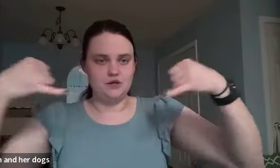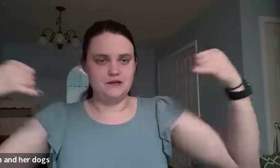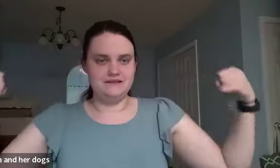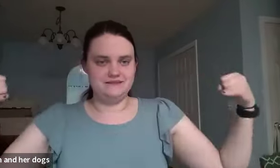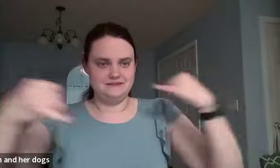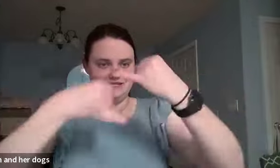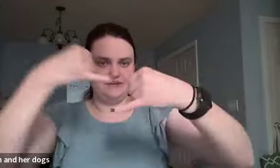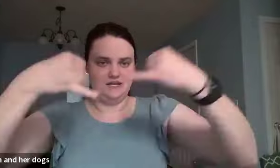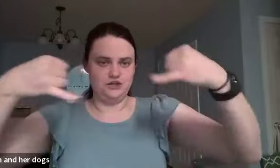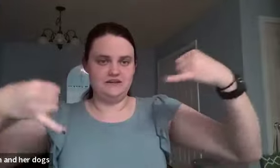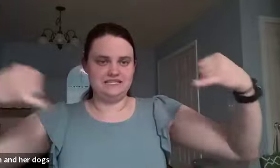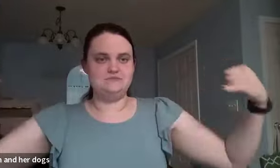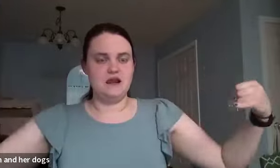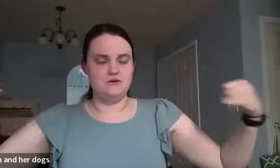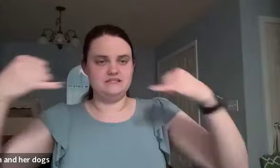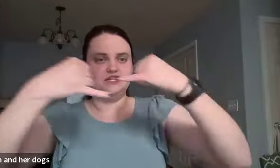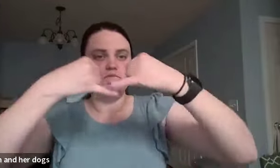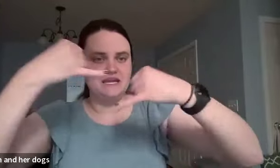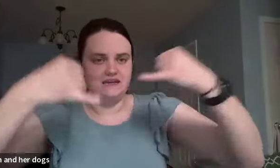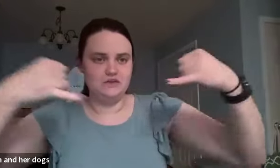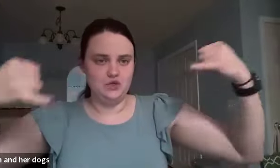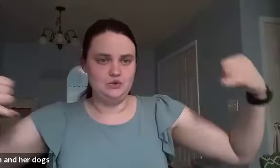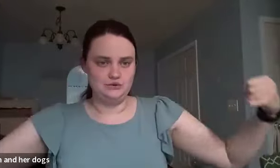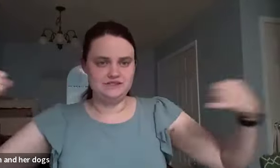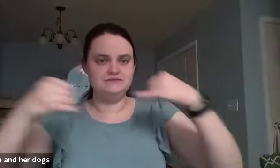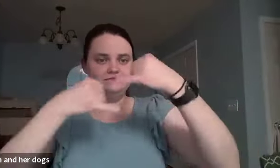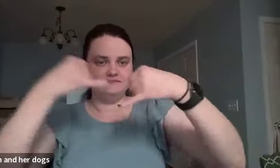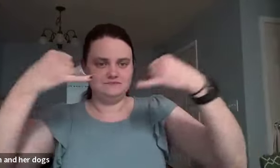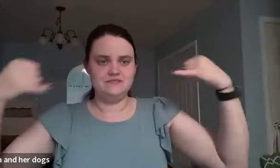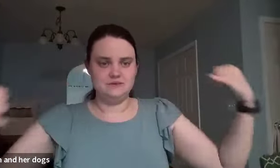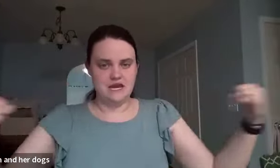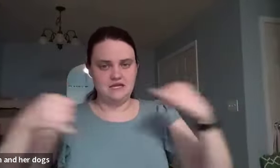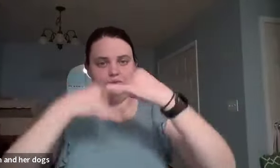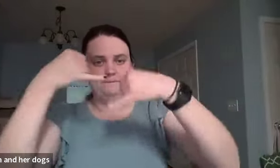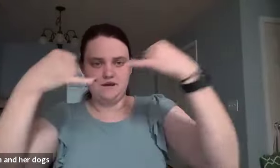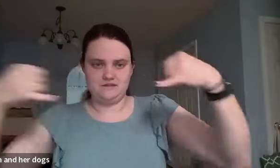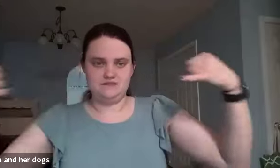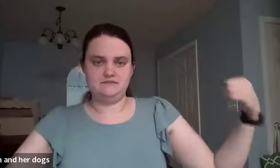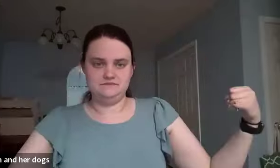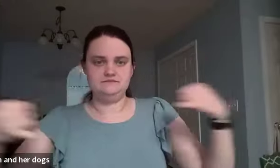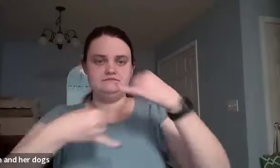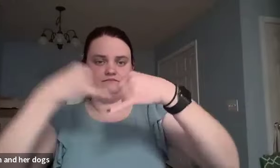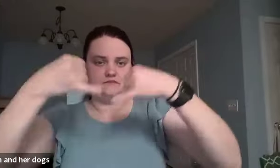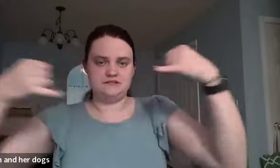go spaghetti. You're going to like spiral. It's like you're making the noodles. Spaghetti, pasta,